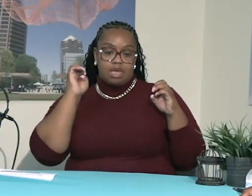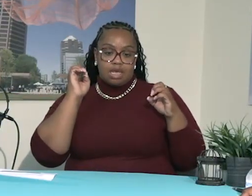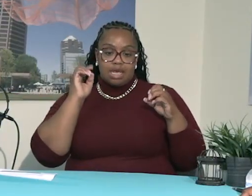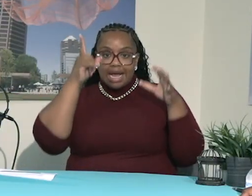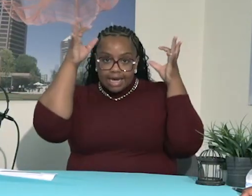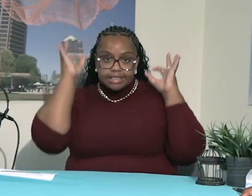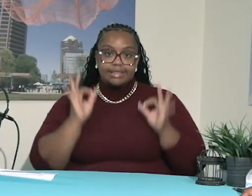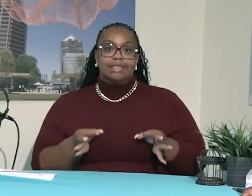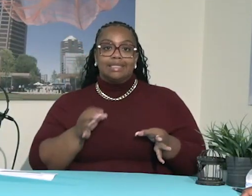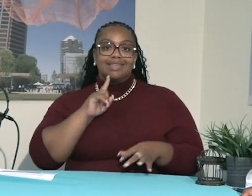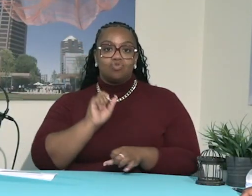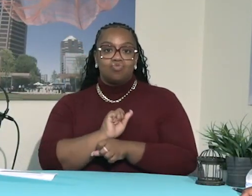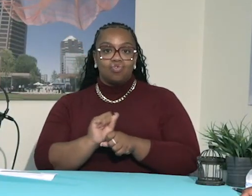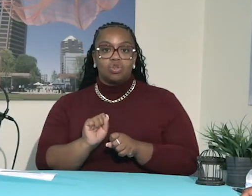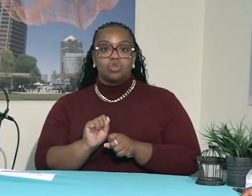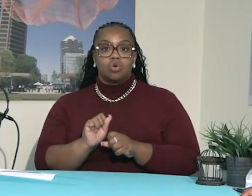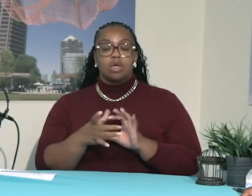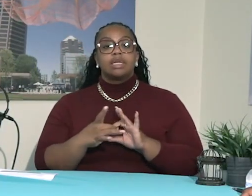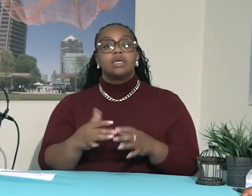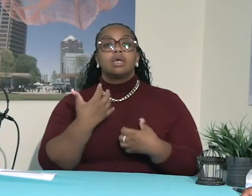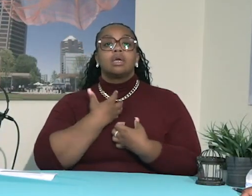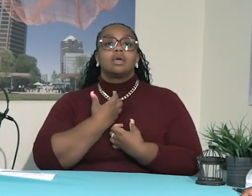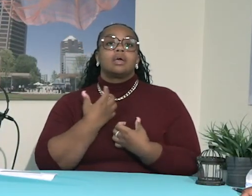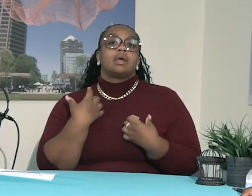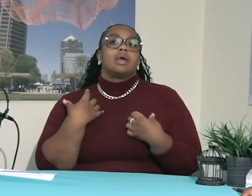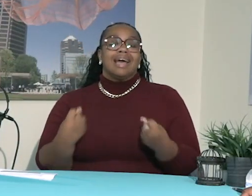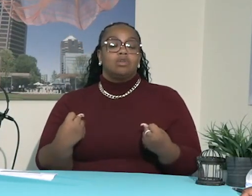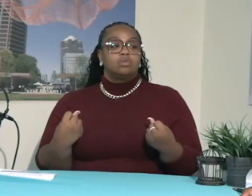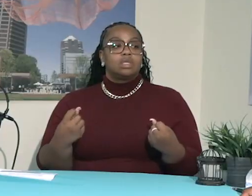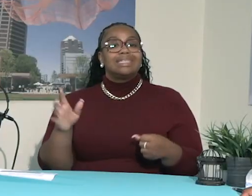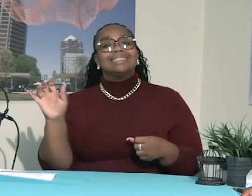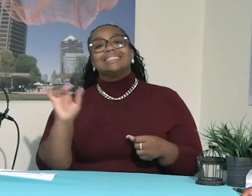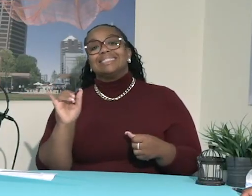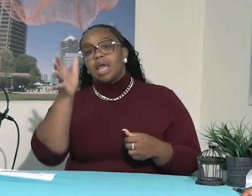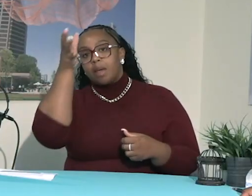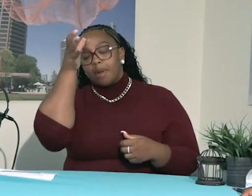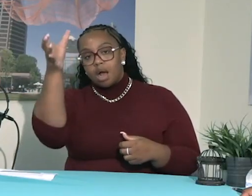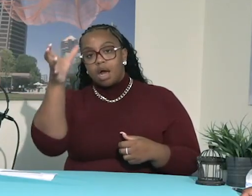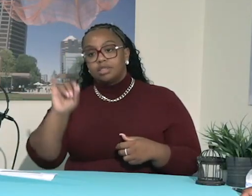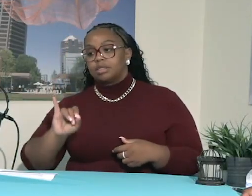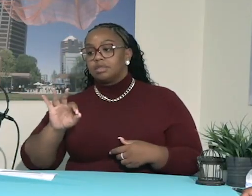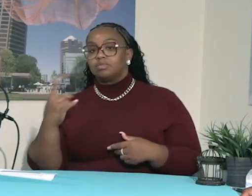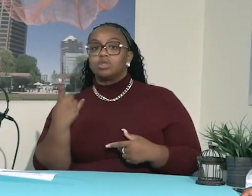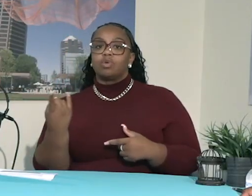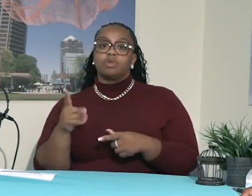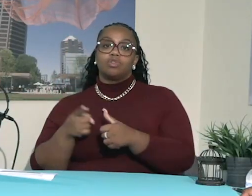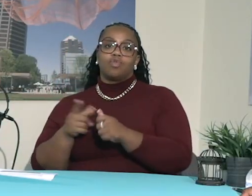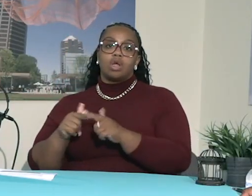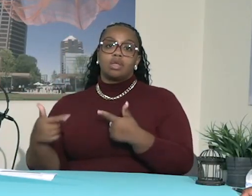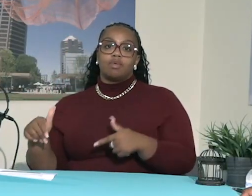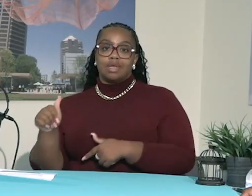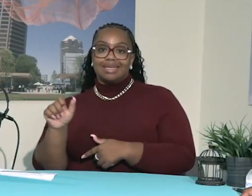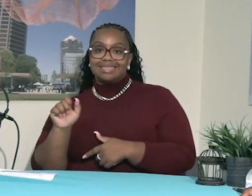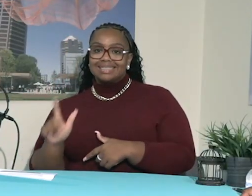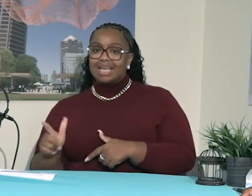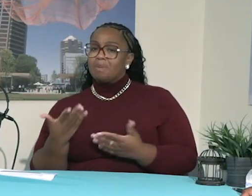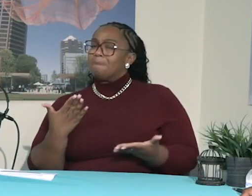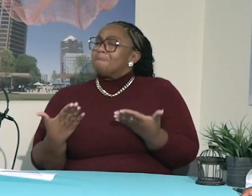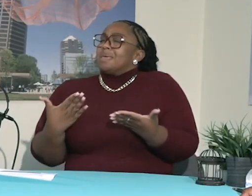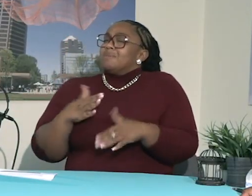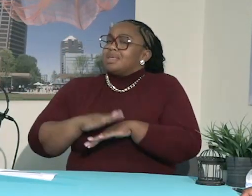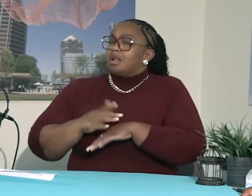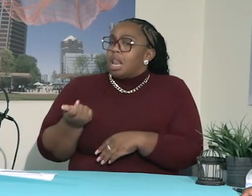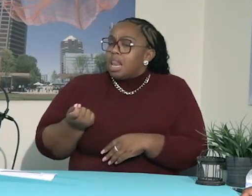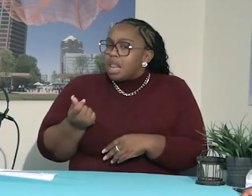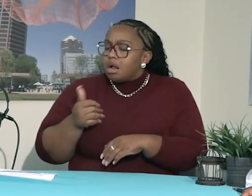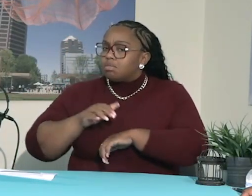the same concept when you speak about someone who is deaf, whose primary language is ASL. They may know a little bit of